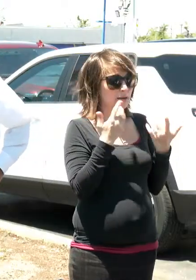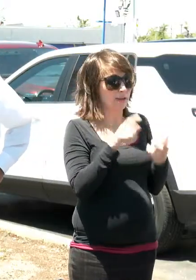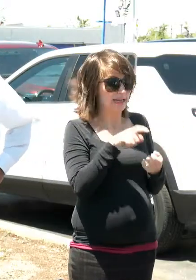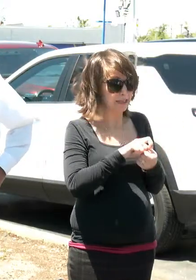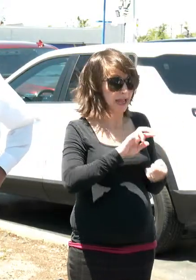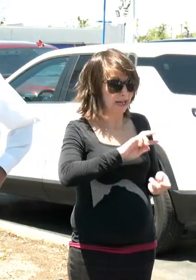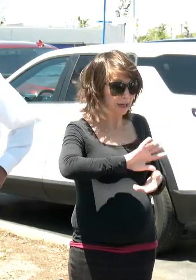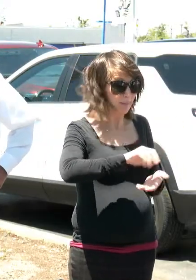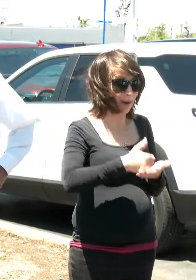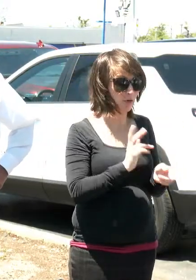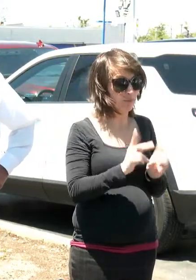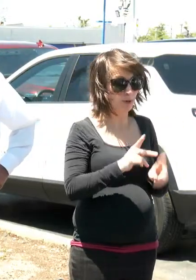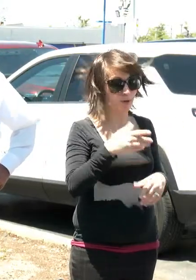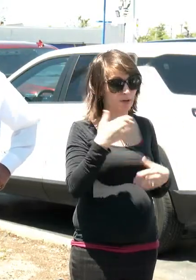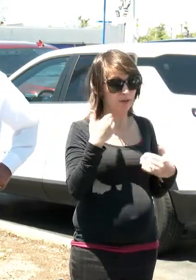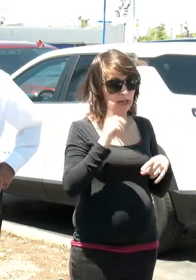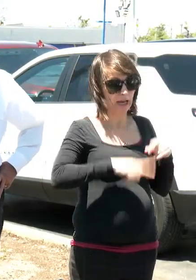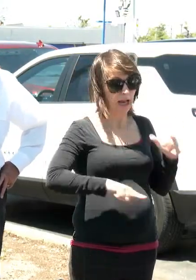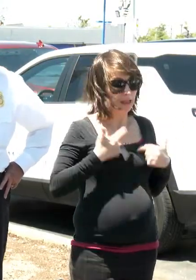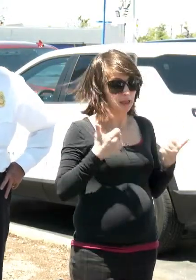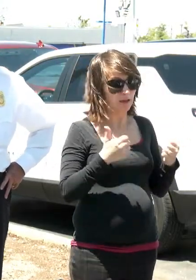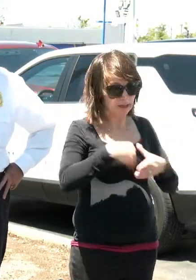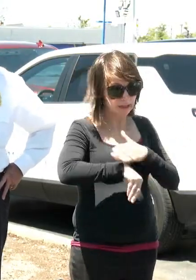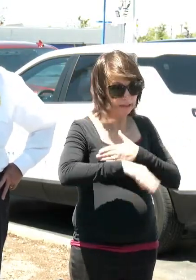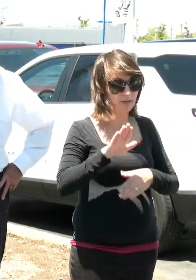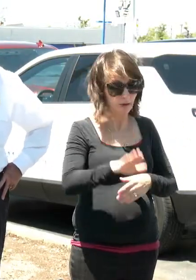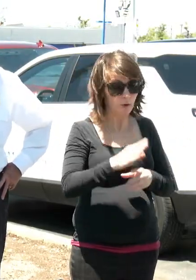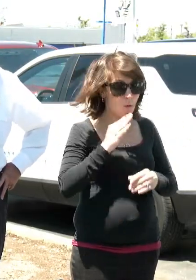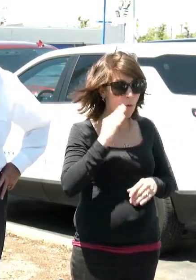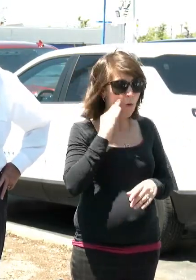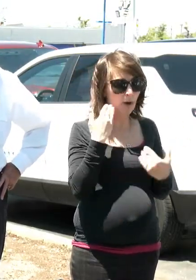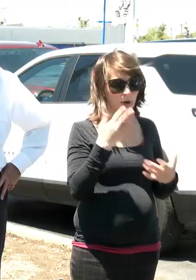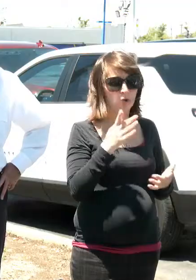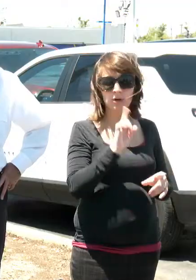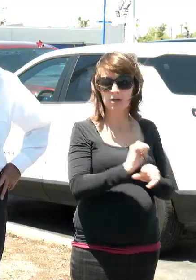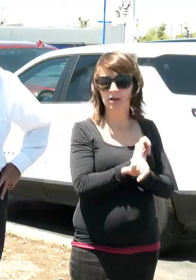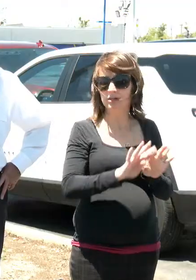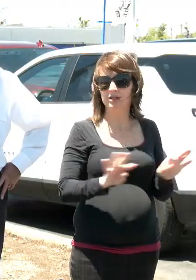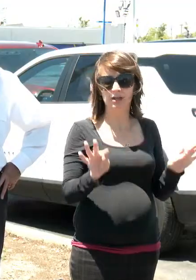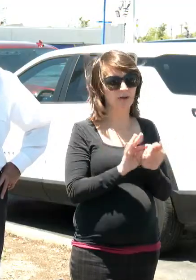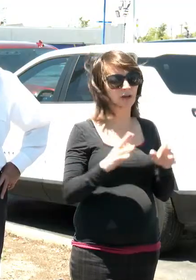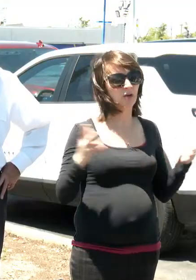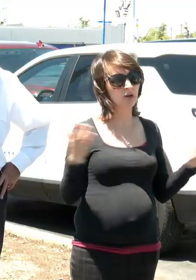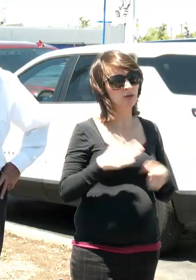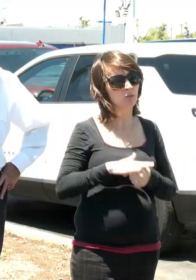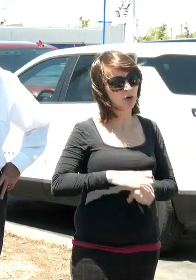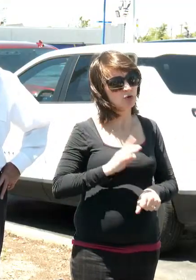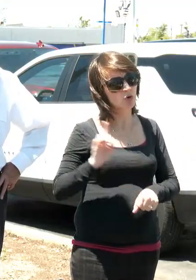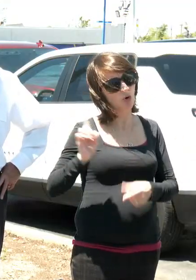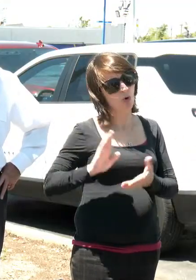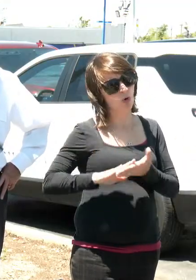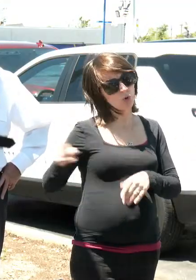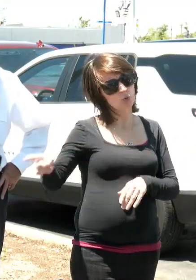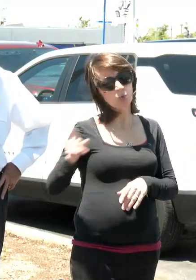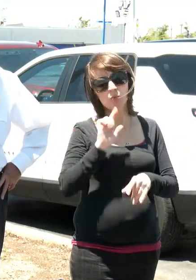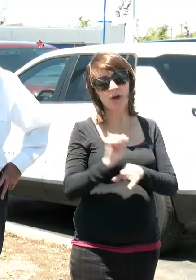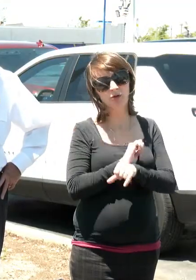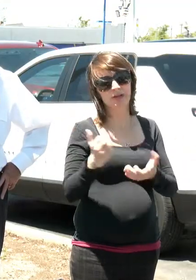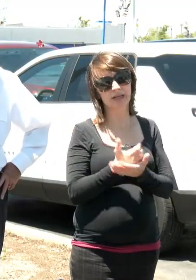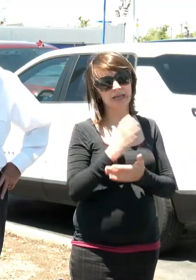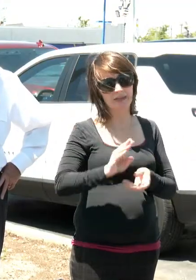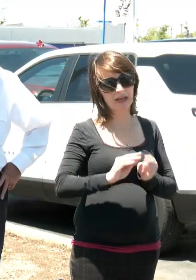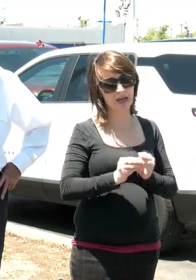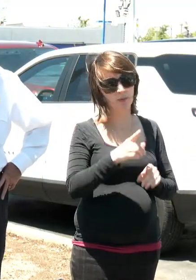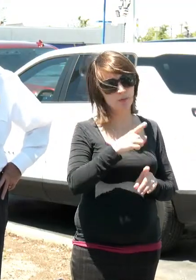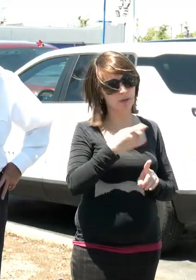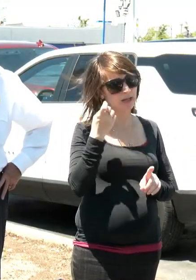quantify. So I don't have those numbers right now, but it is very significant. What's the pressure on you to get those numbers, though? Because it seems like a lot of the onus is put on the